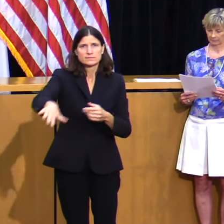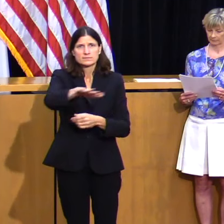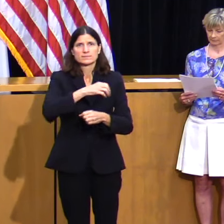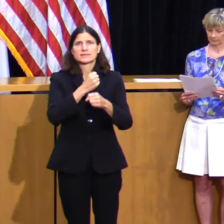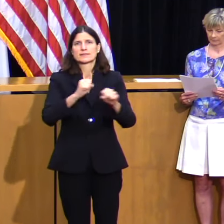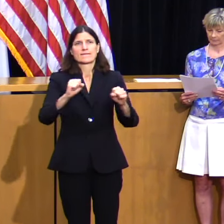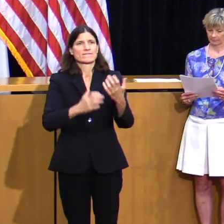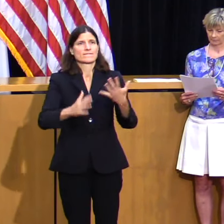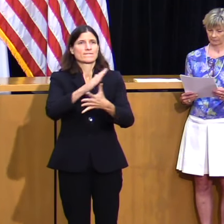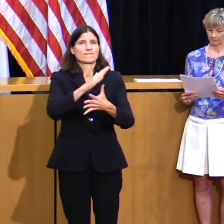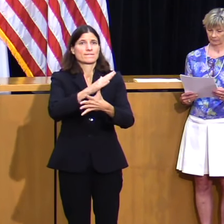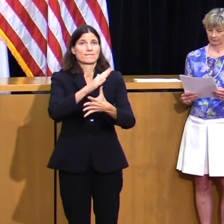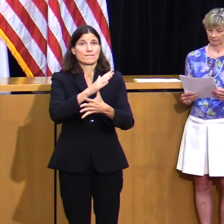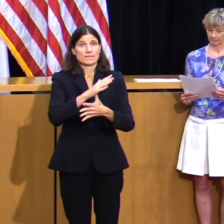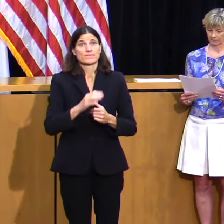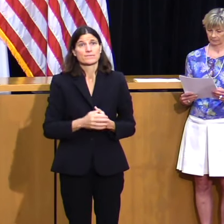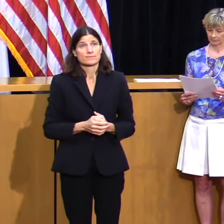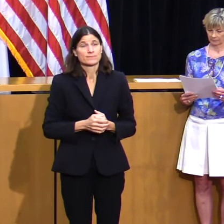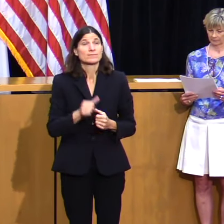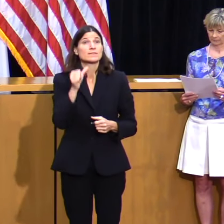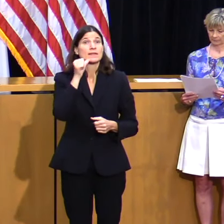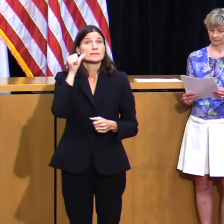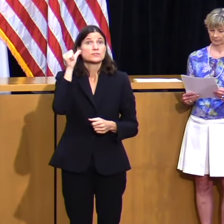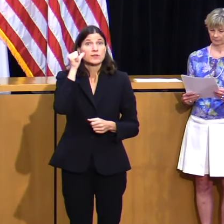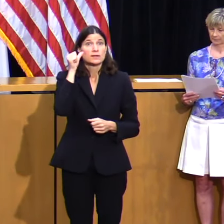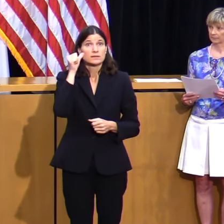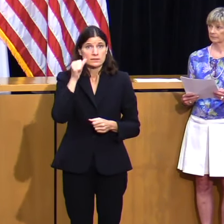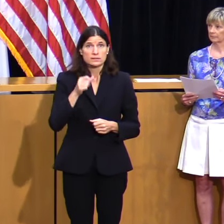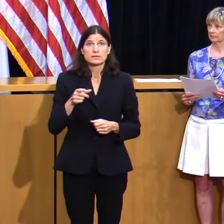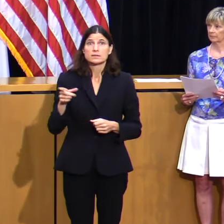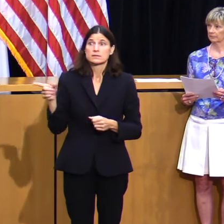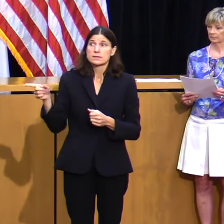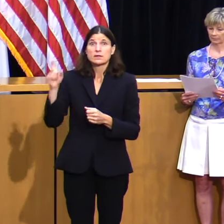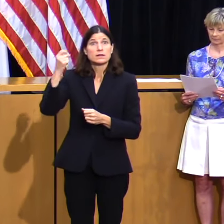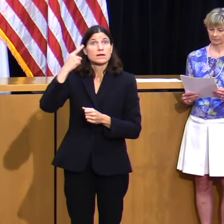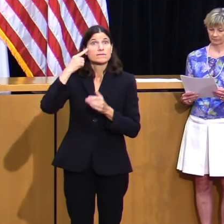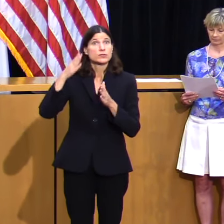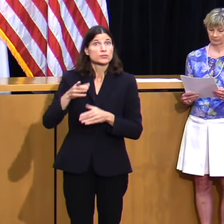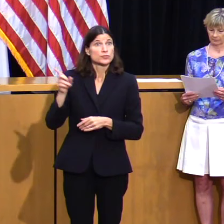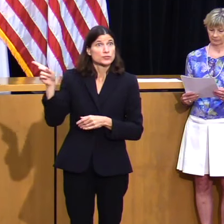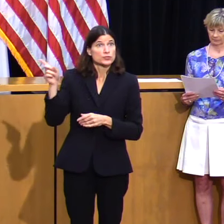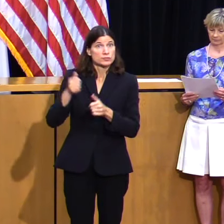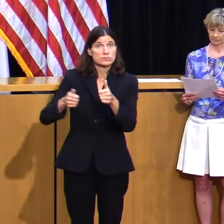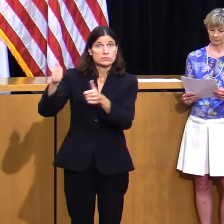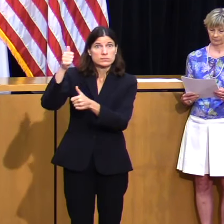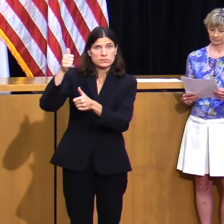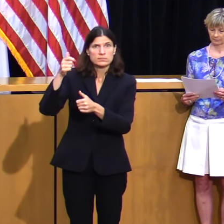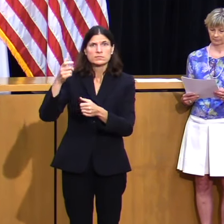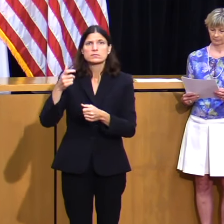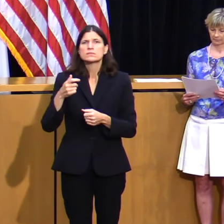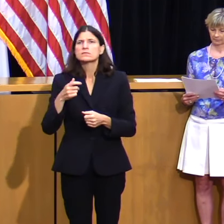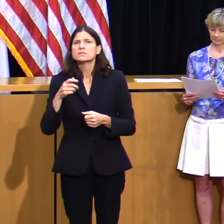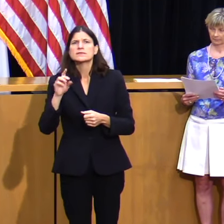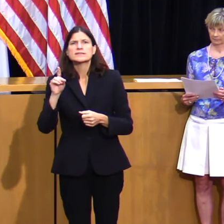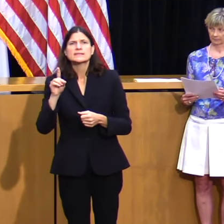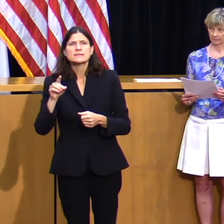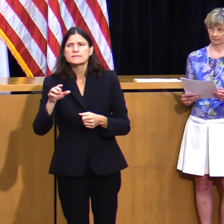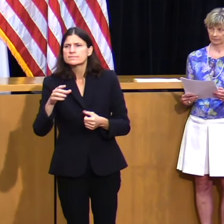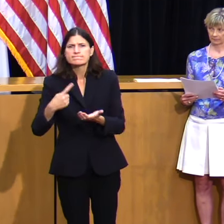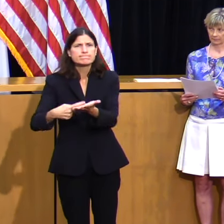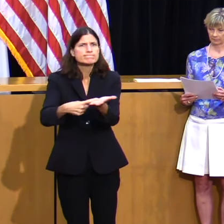administration announced that all Massachusetts school students enrolled in childcare,